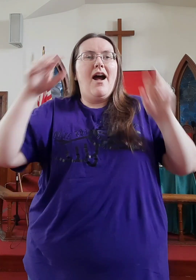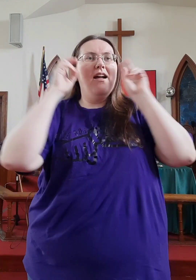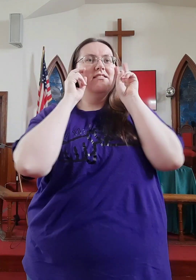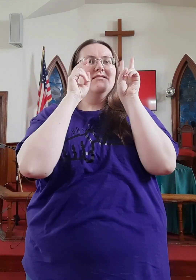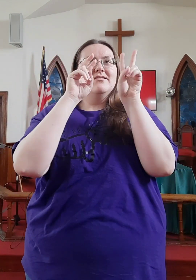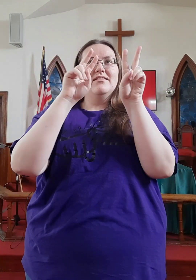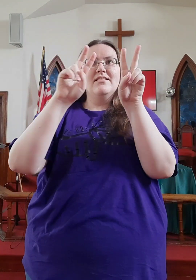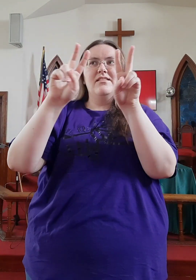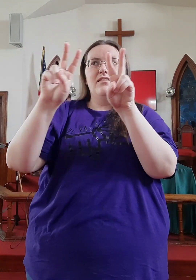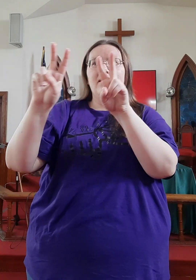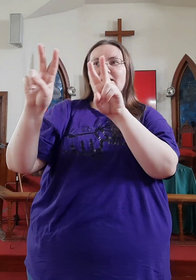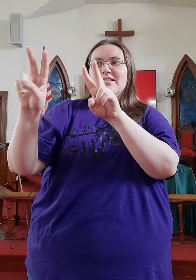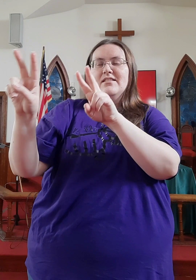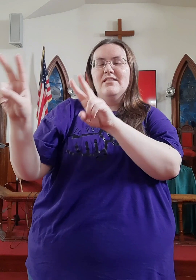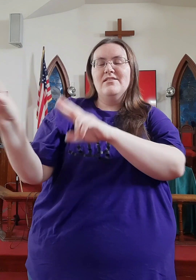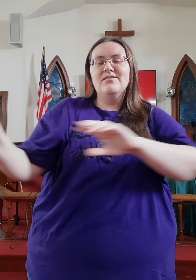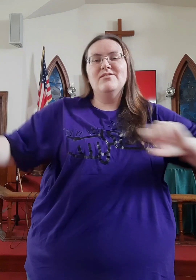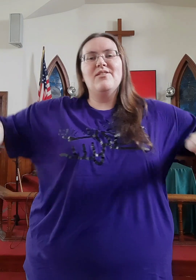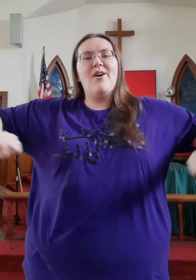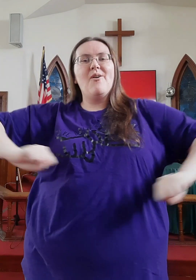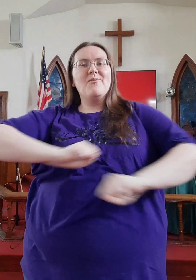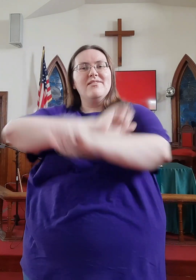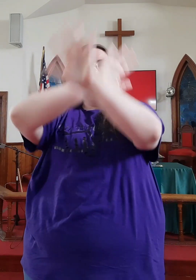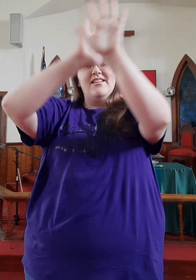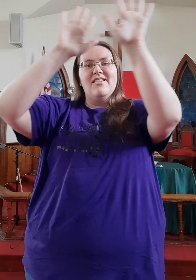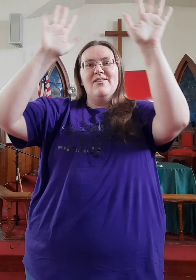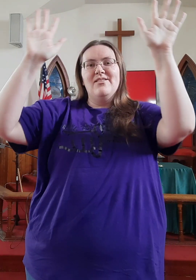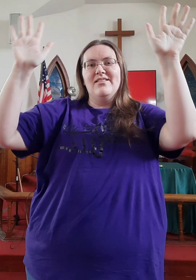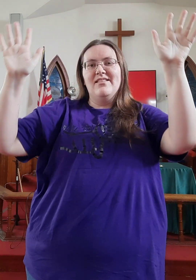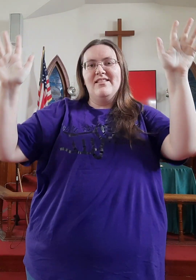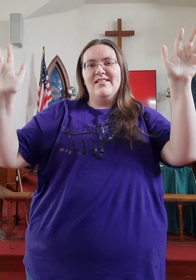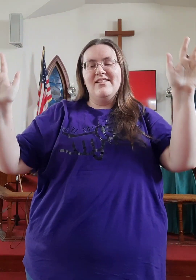I see so clearly.